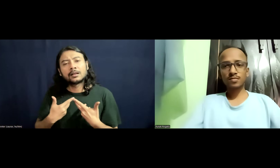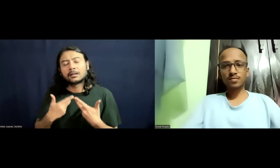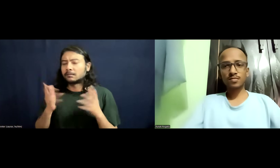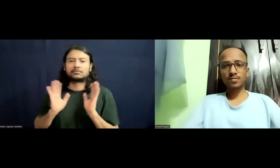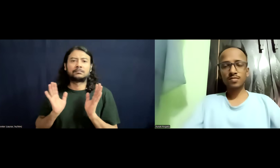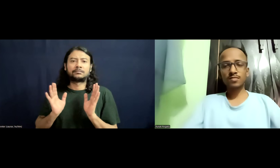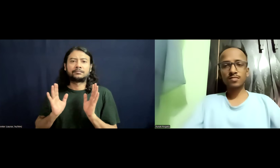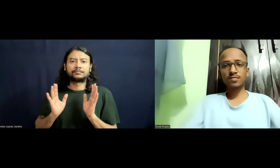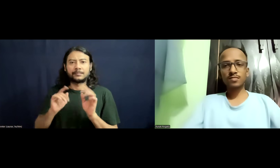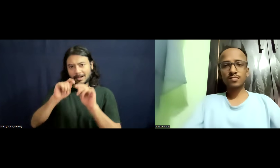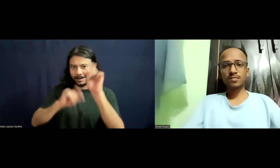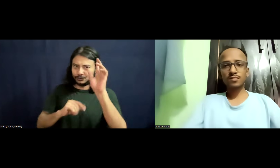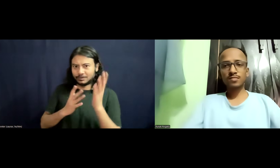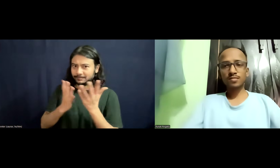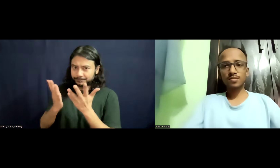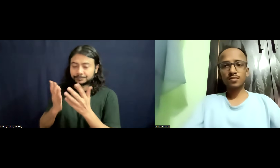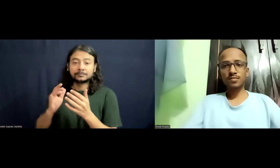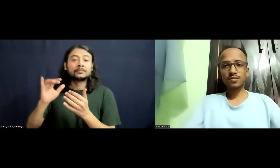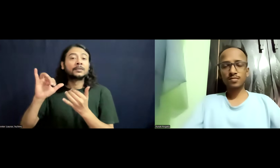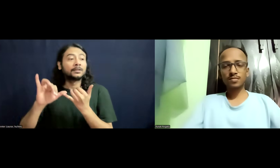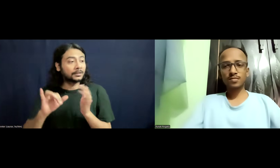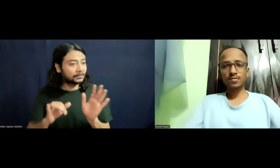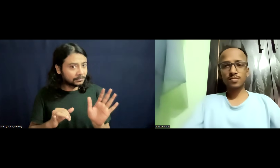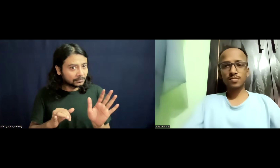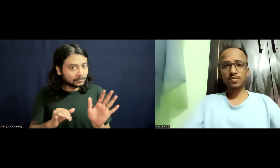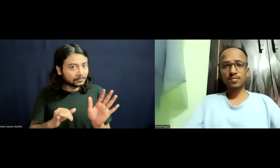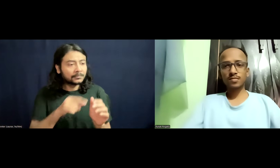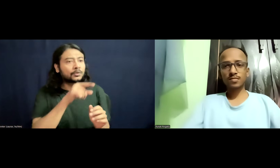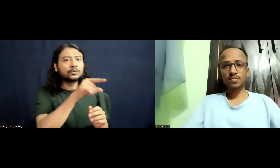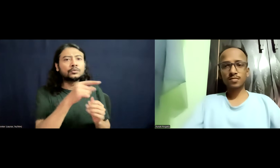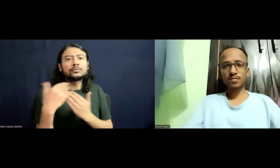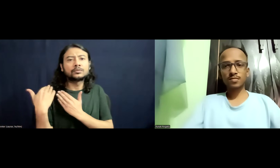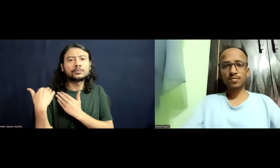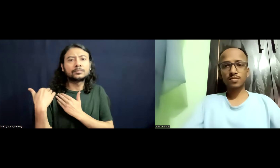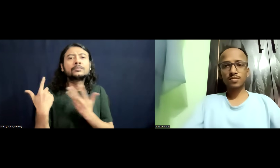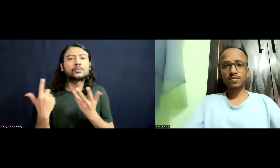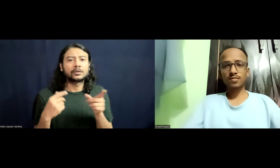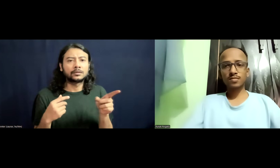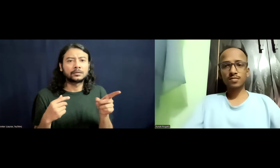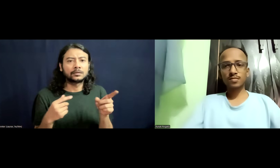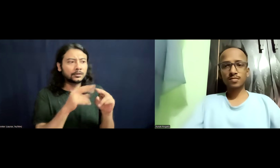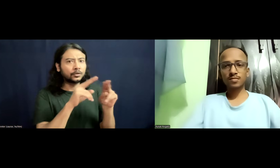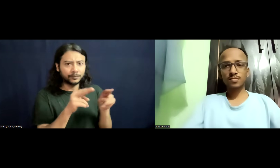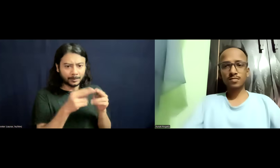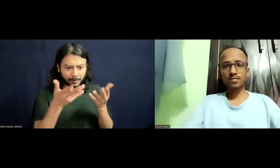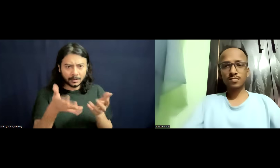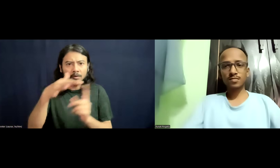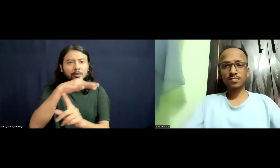is your duty? Your duty is to fight. You fight for the good cause because